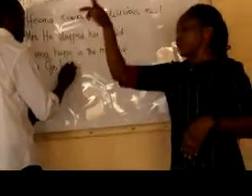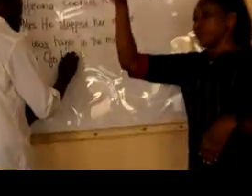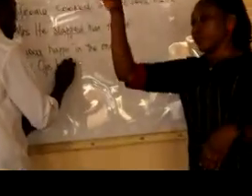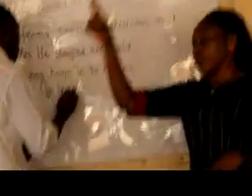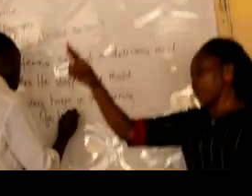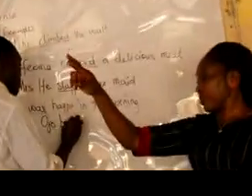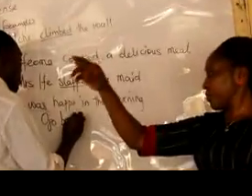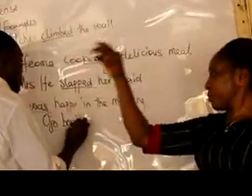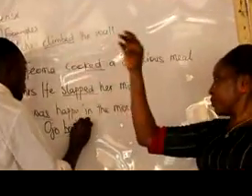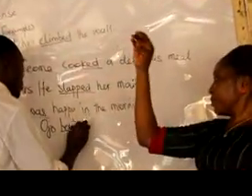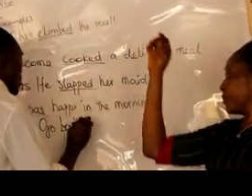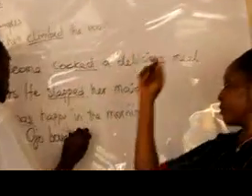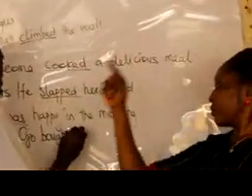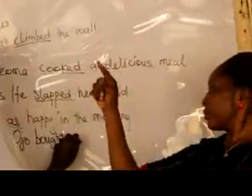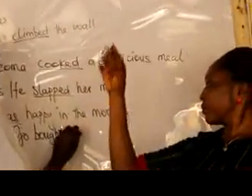bought